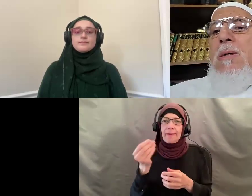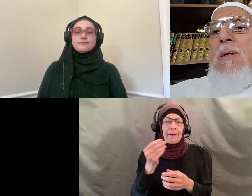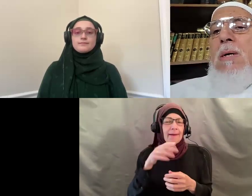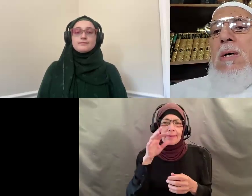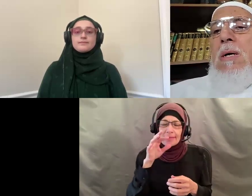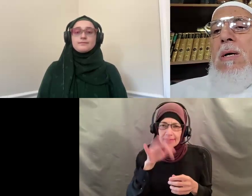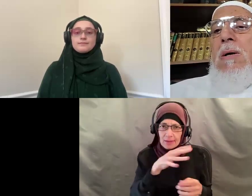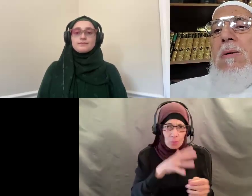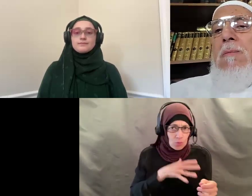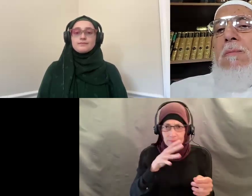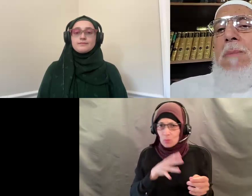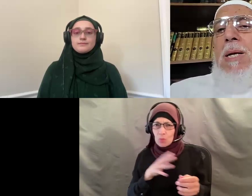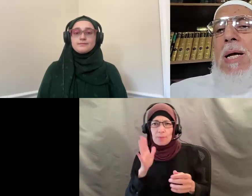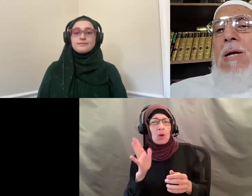paradise,